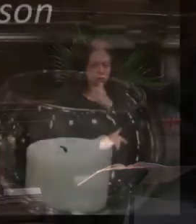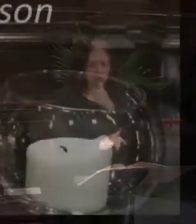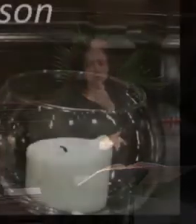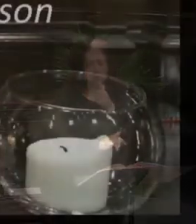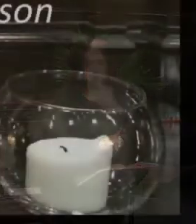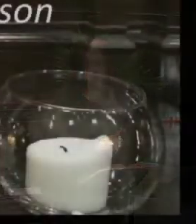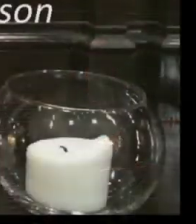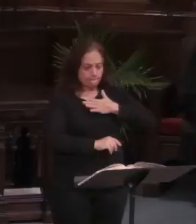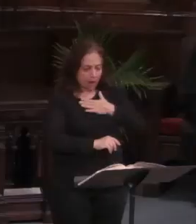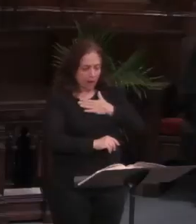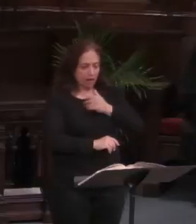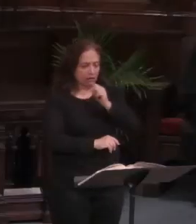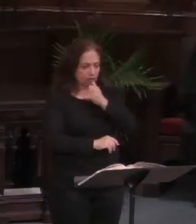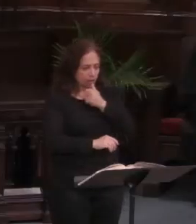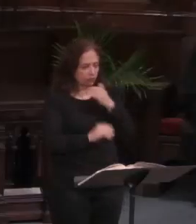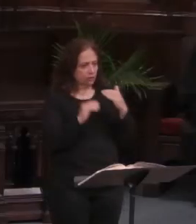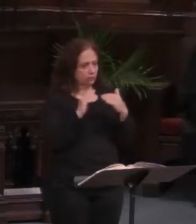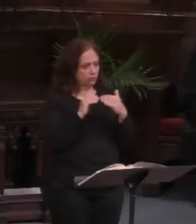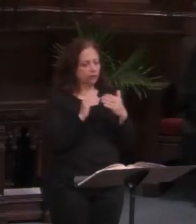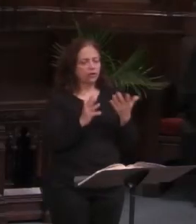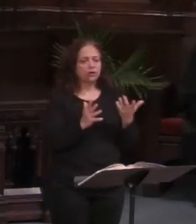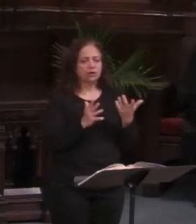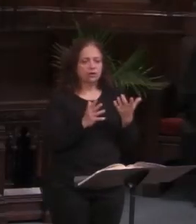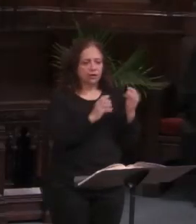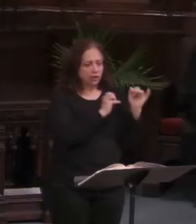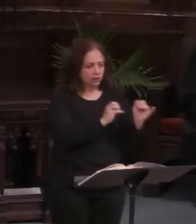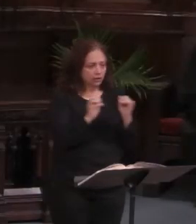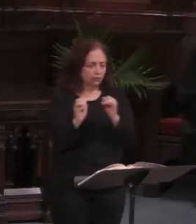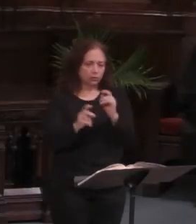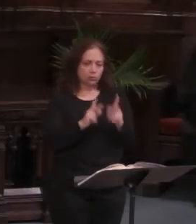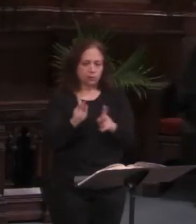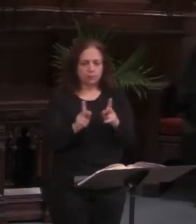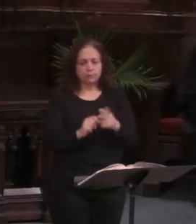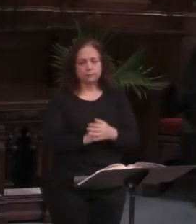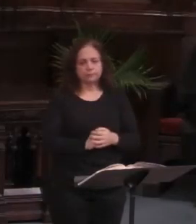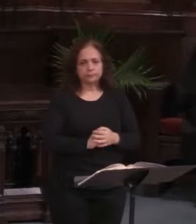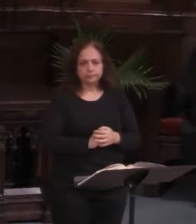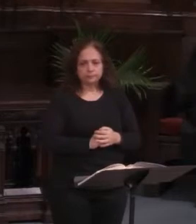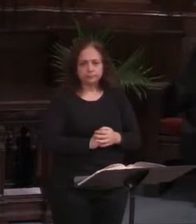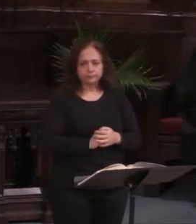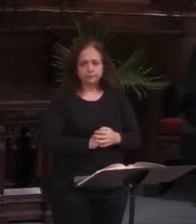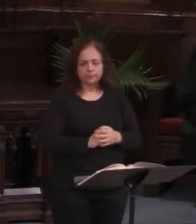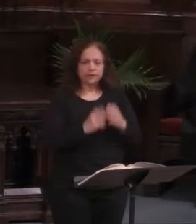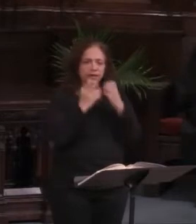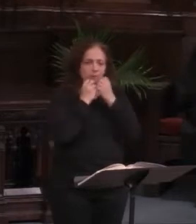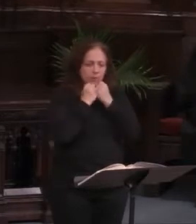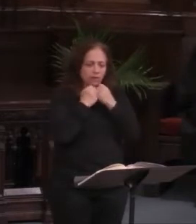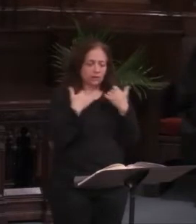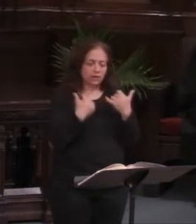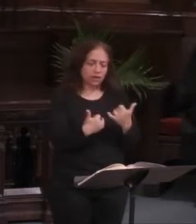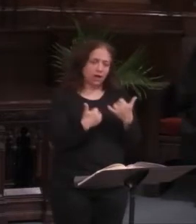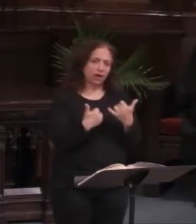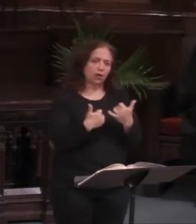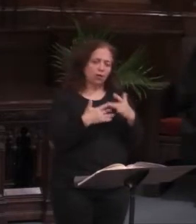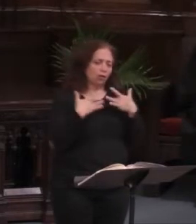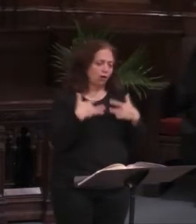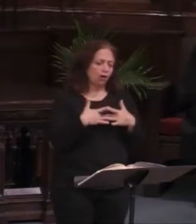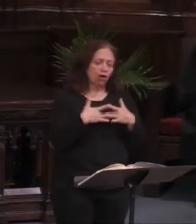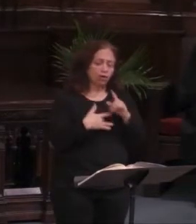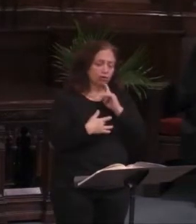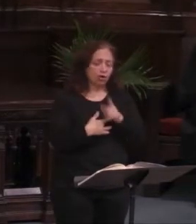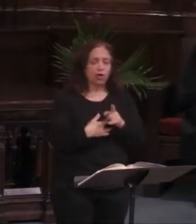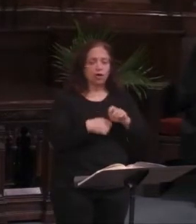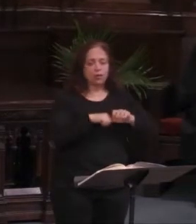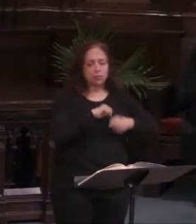about my suffering as individuals. Beloveds, in these days, hearts are